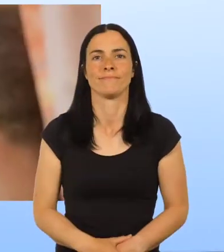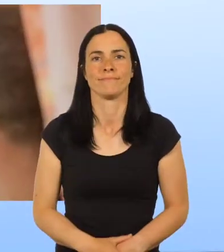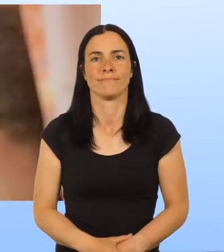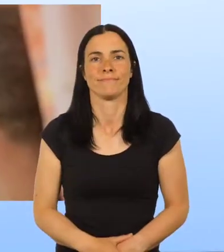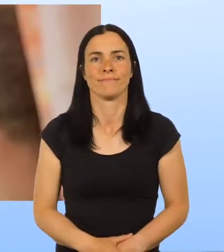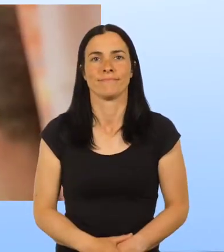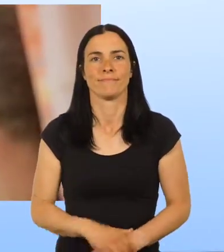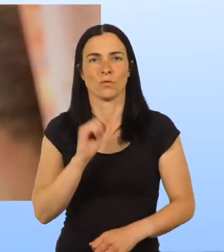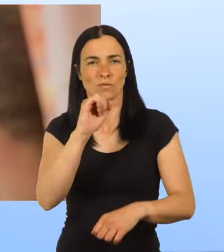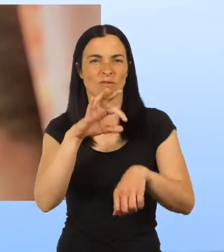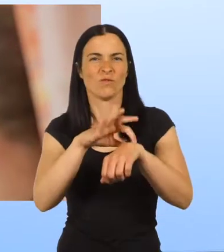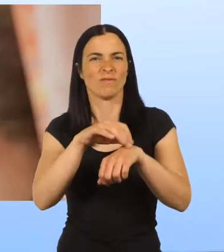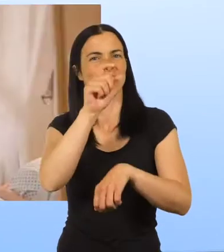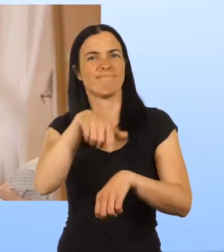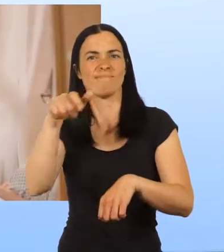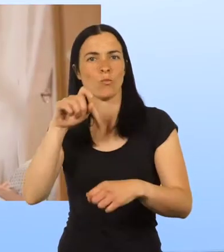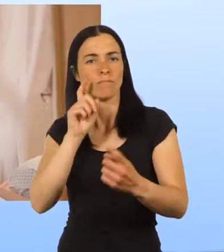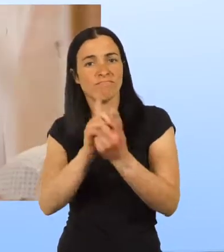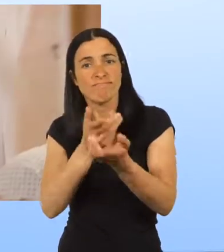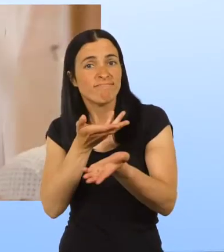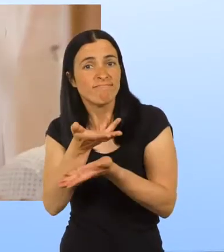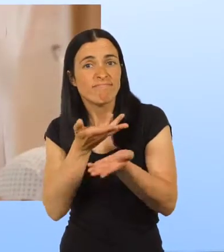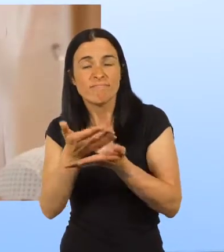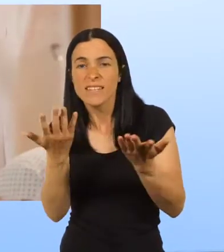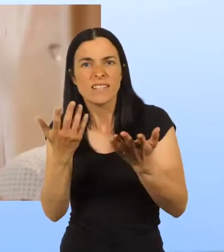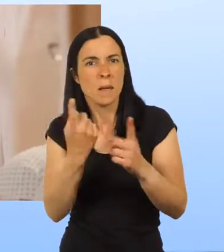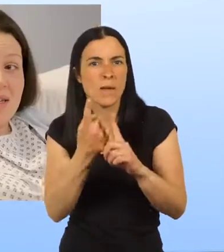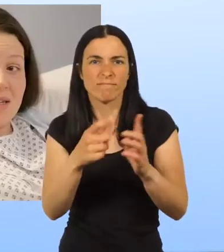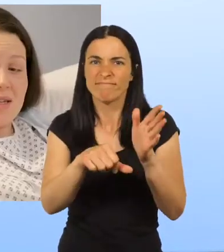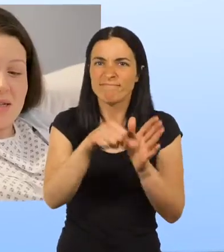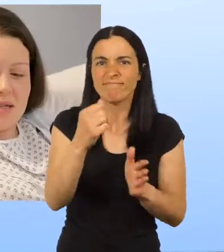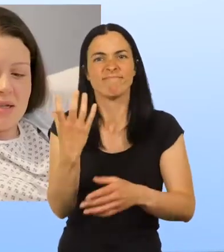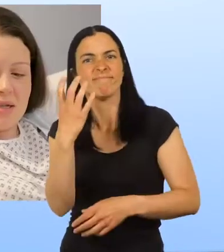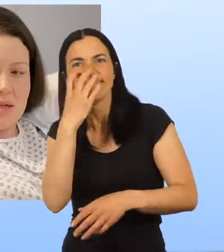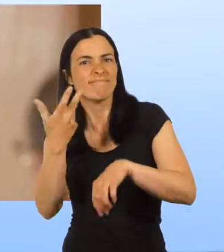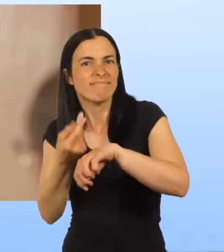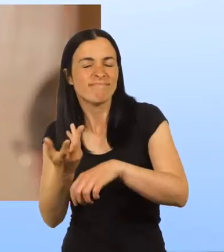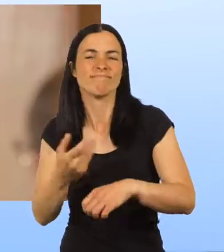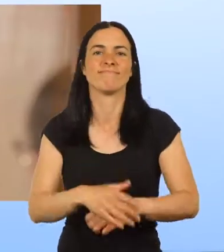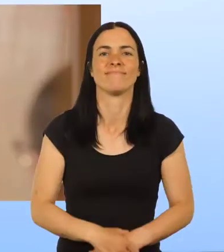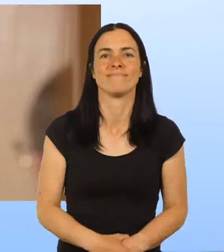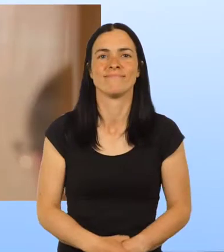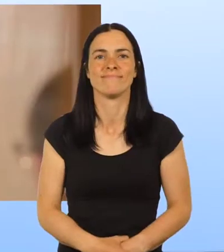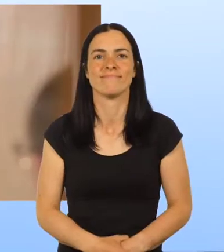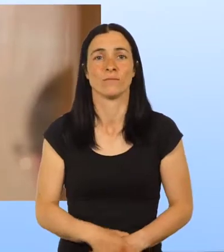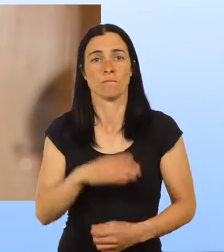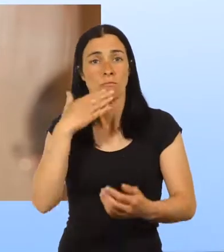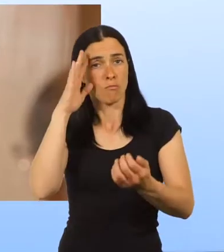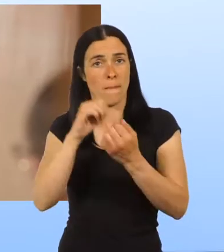baby's heartbeat. You'll meet the obstetrician and the anaesthetist who will answer any questions you may